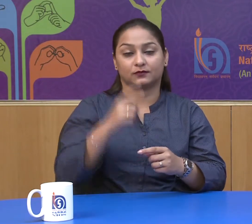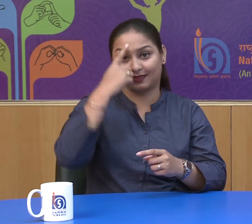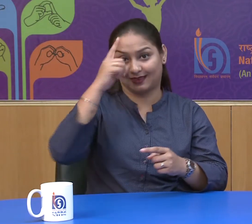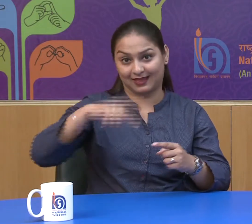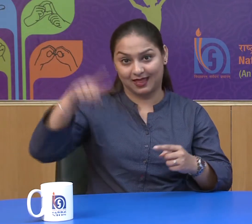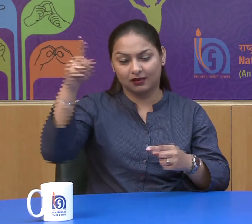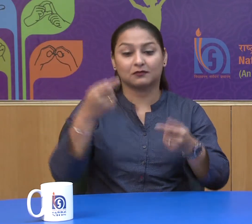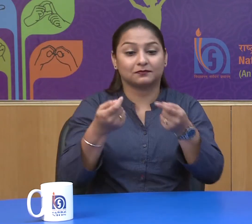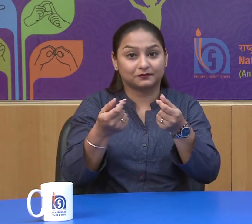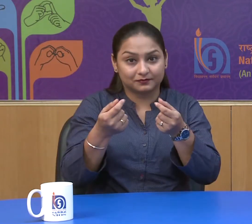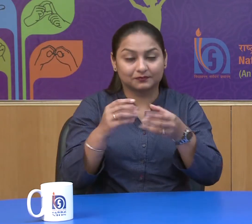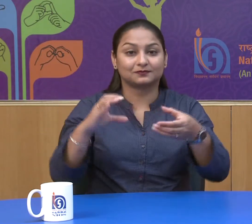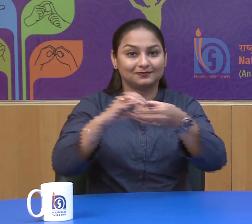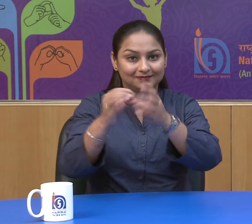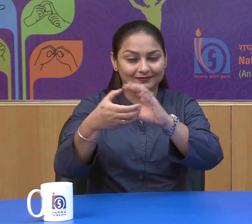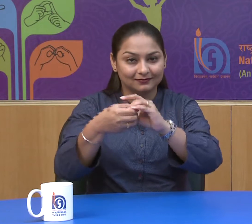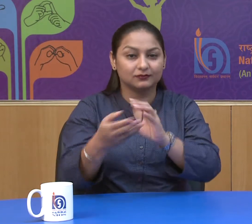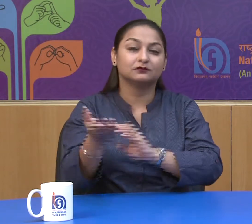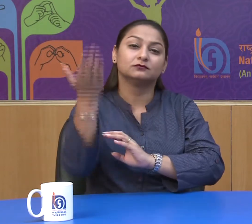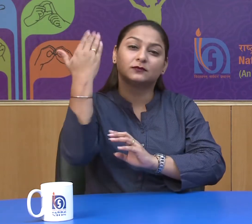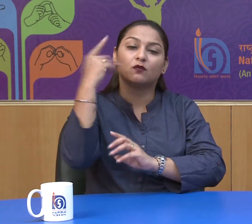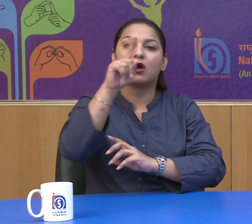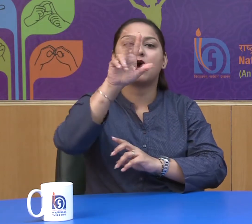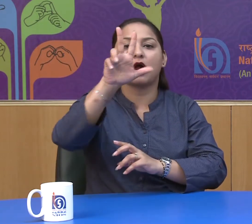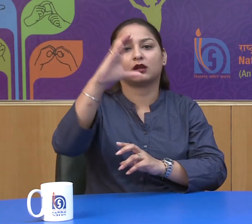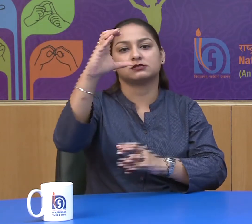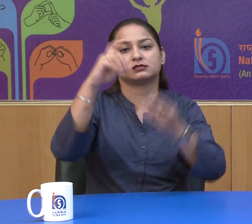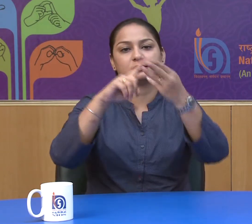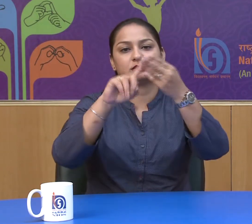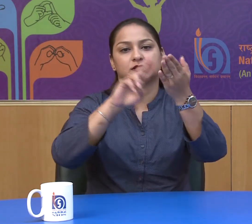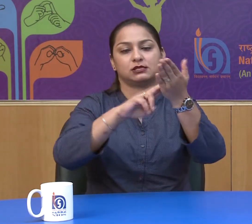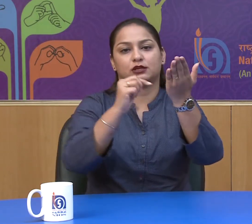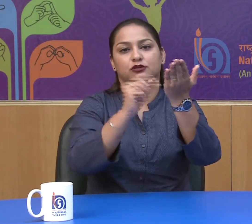socio-economical conditions during 18th century.